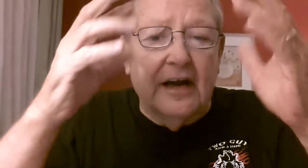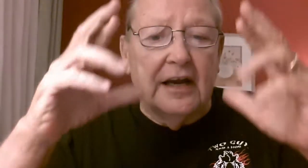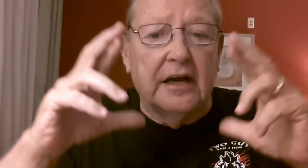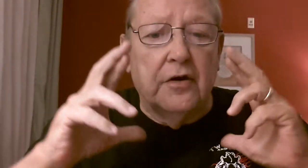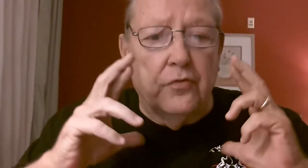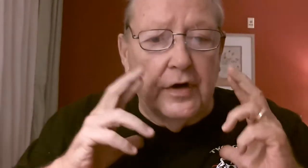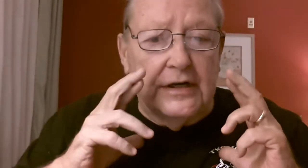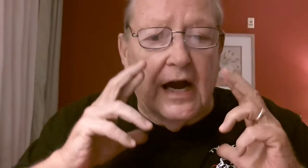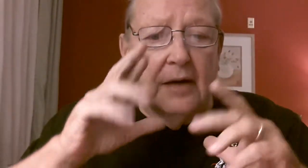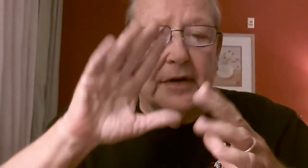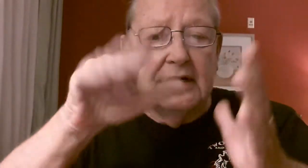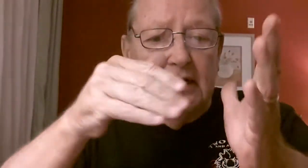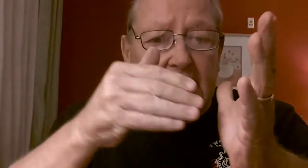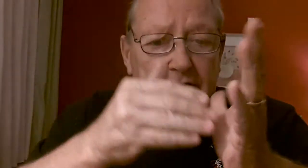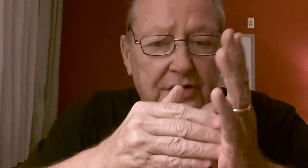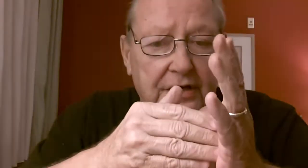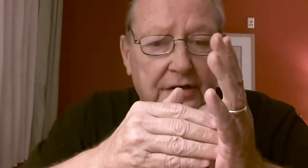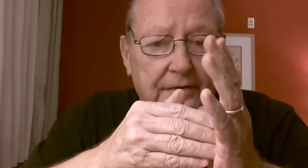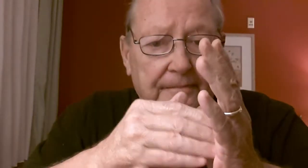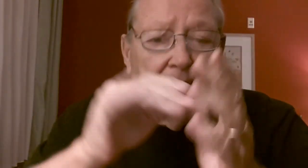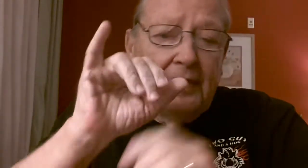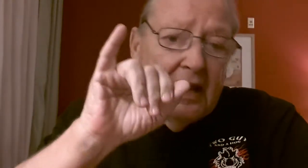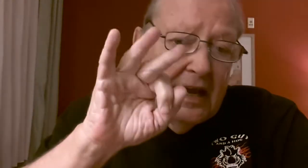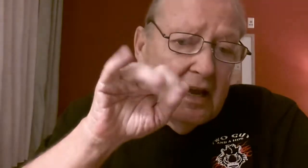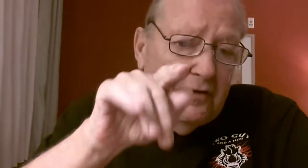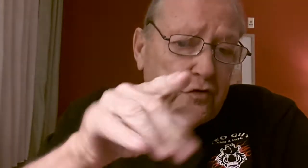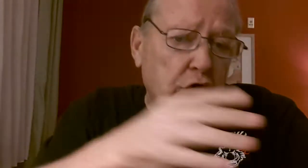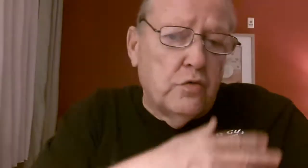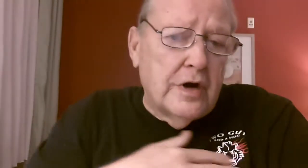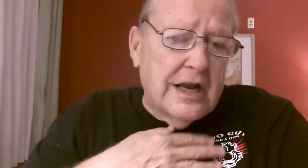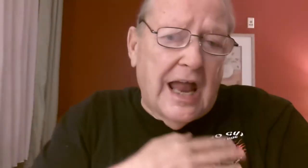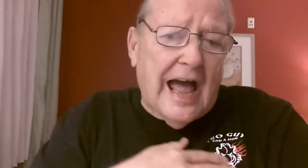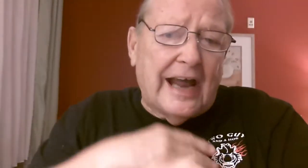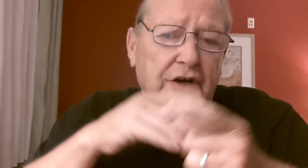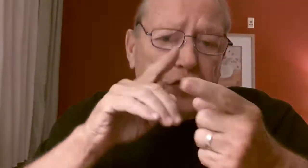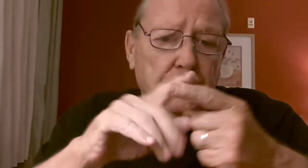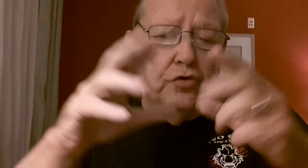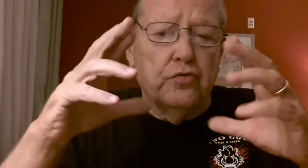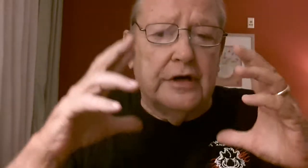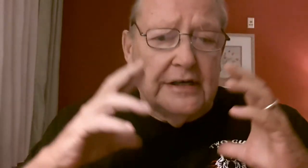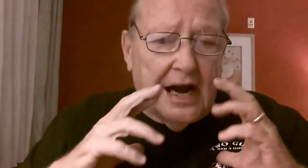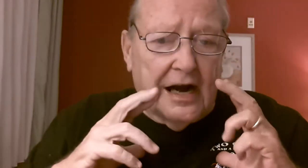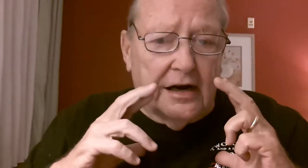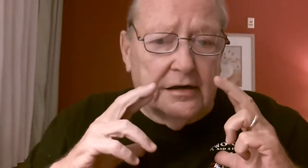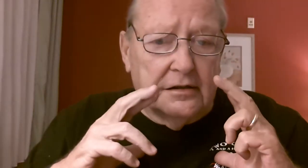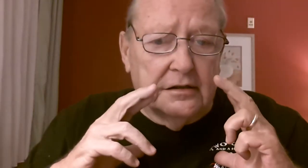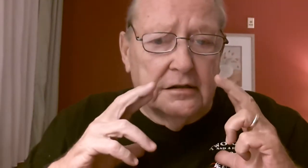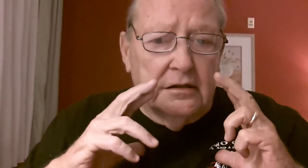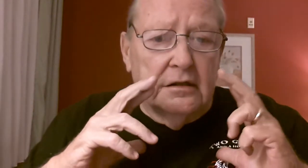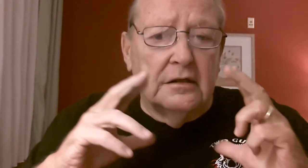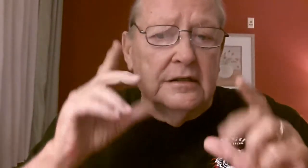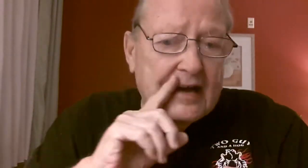deaf-friendly retirement center. If you would like to retire